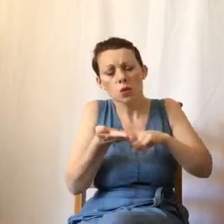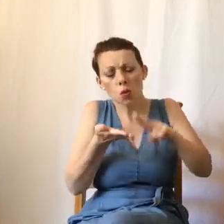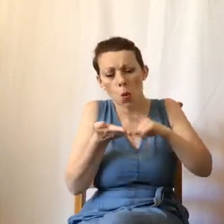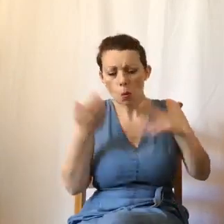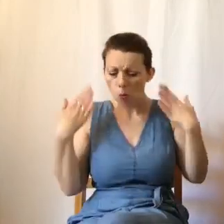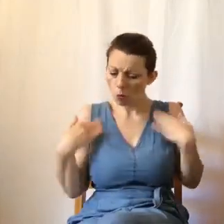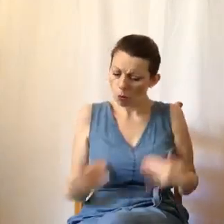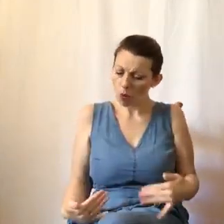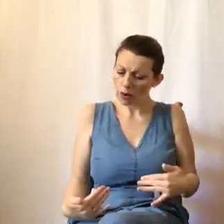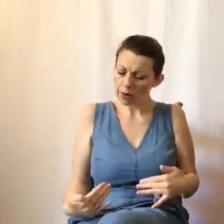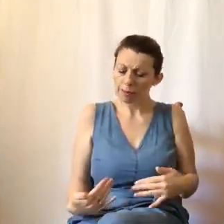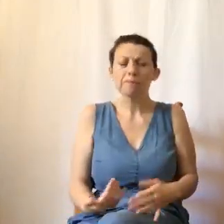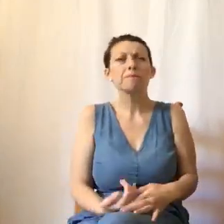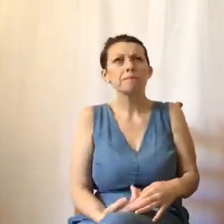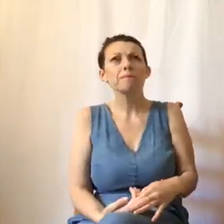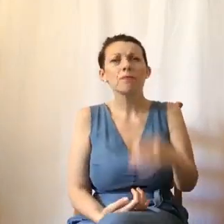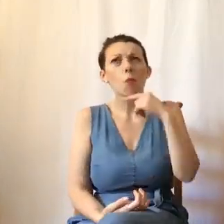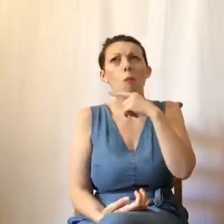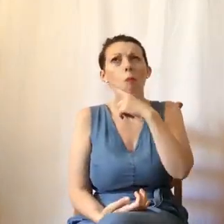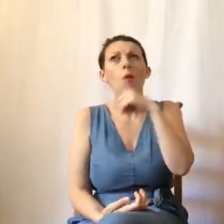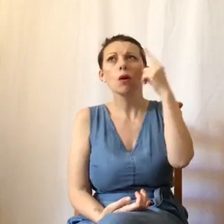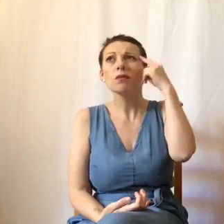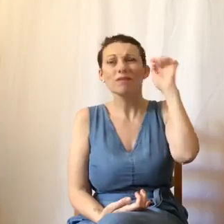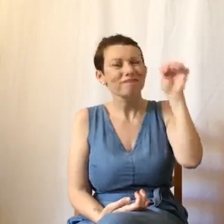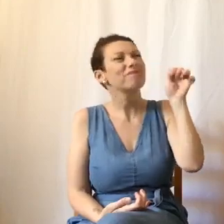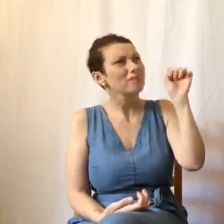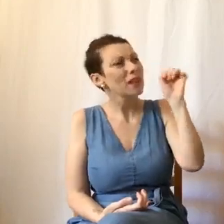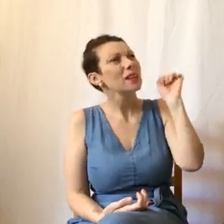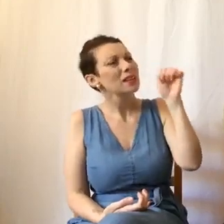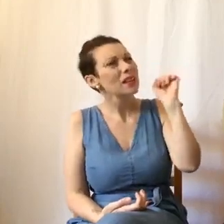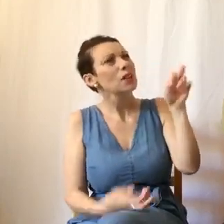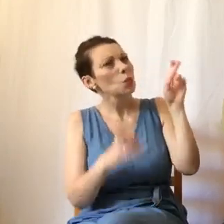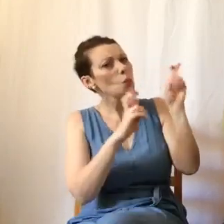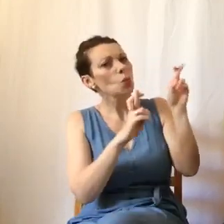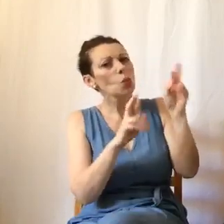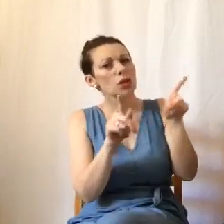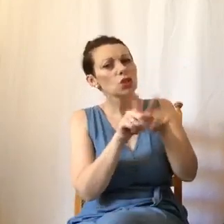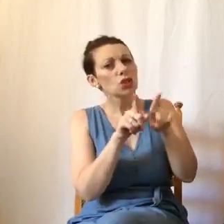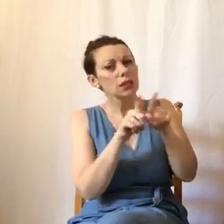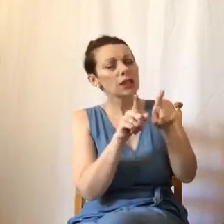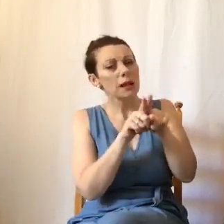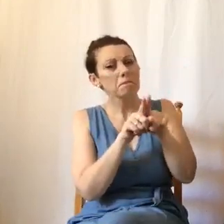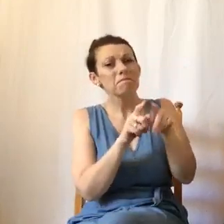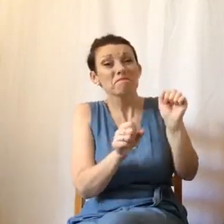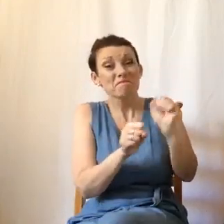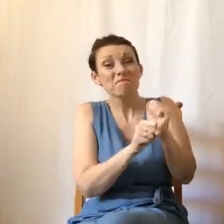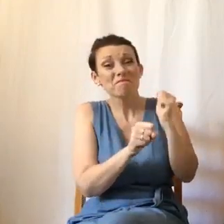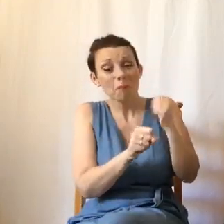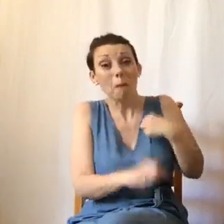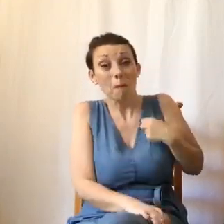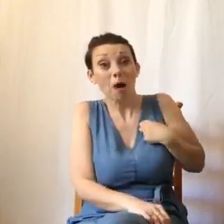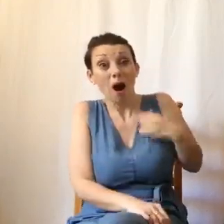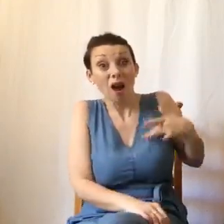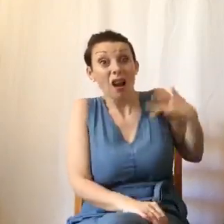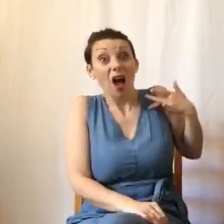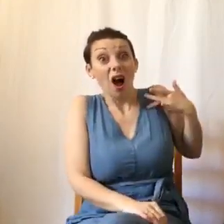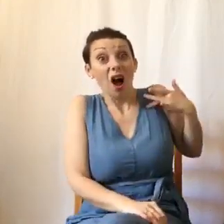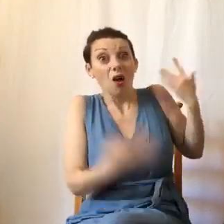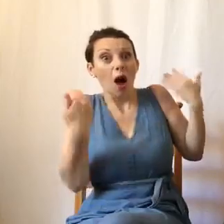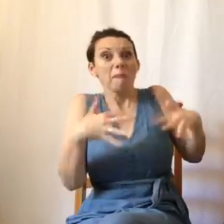away with a quick nod of his head. My life would be amazing if I